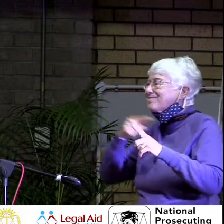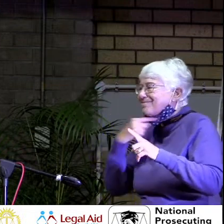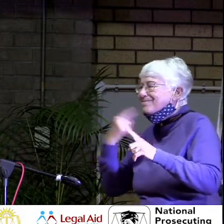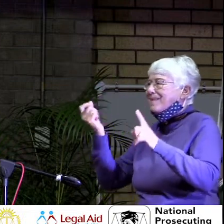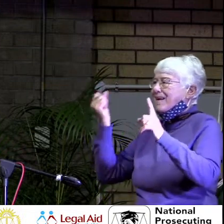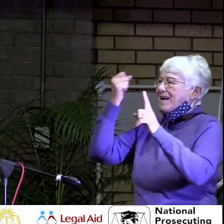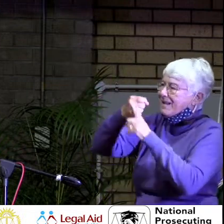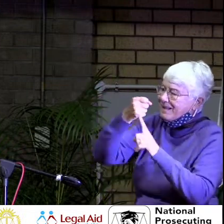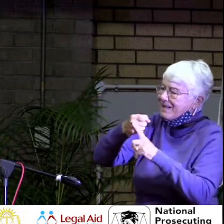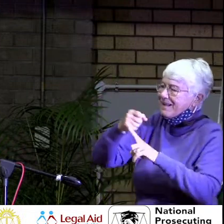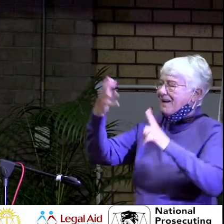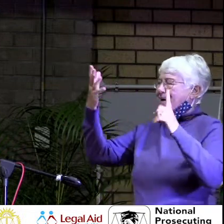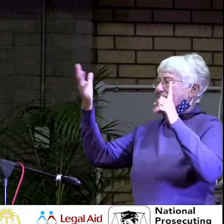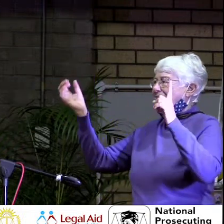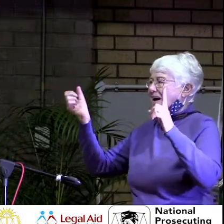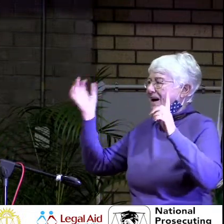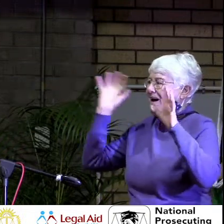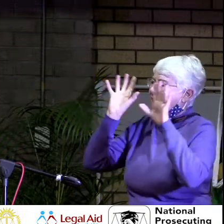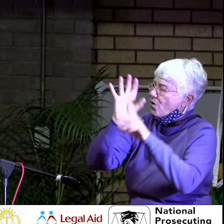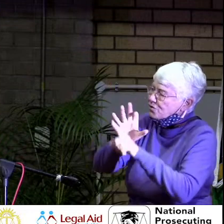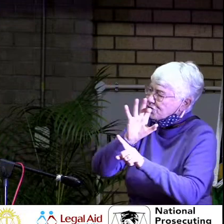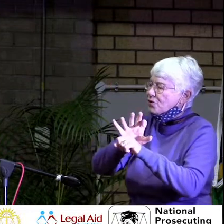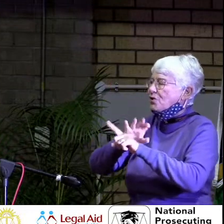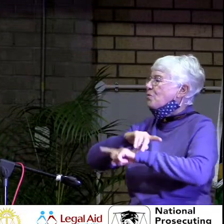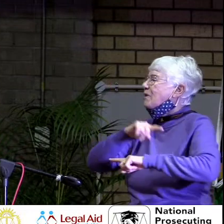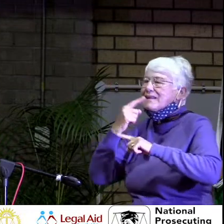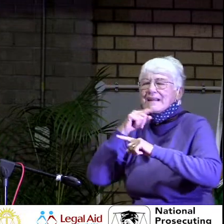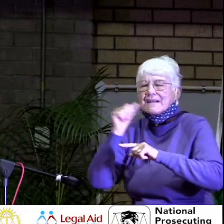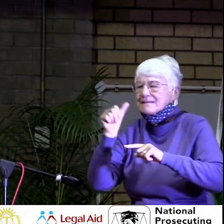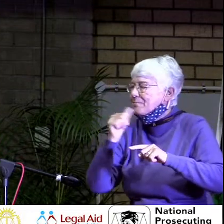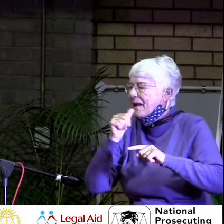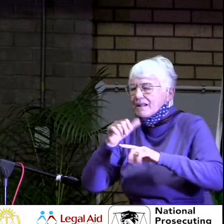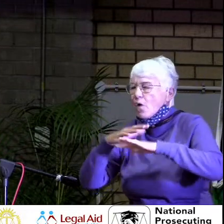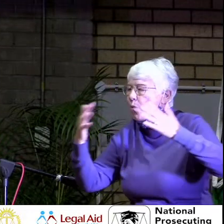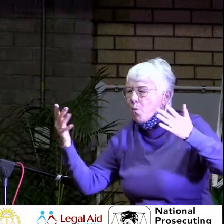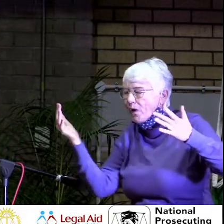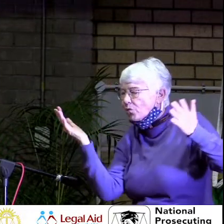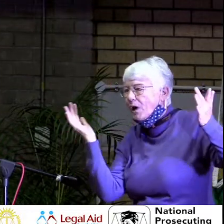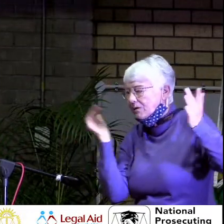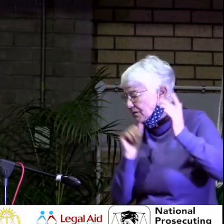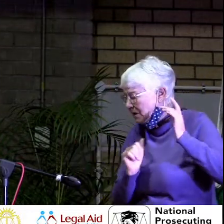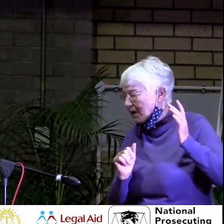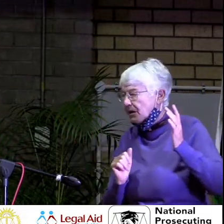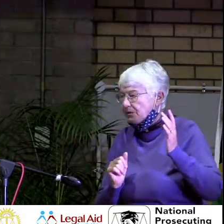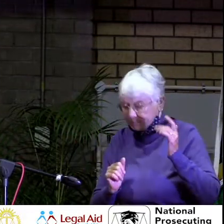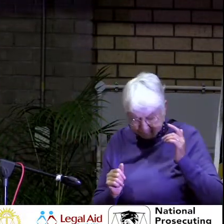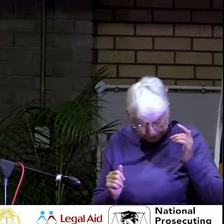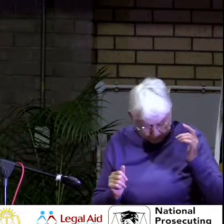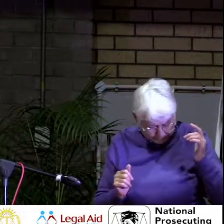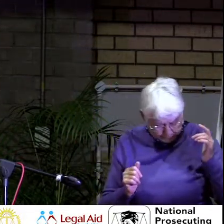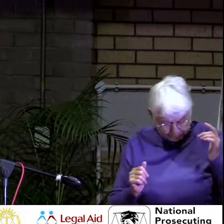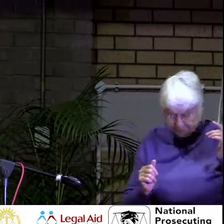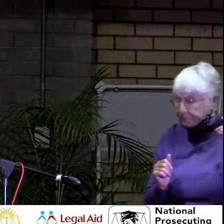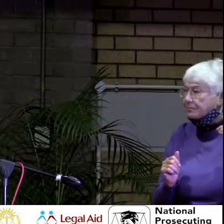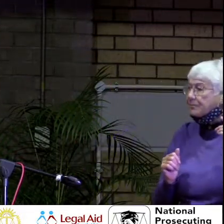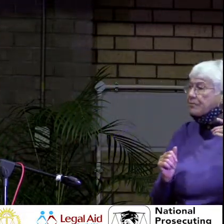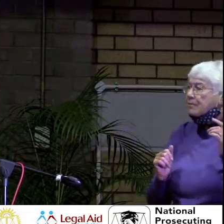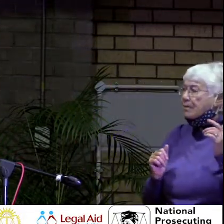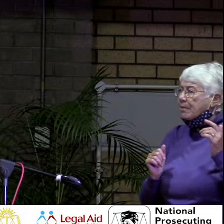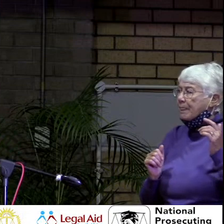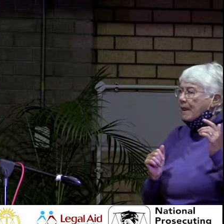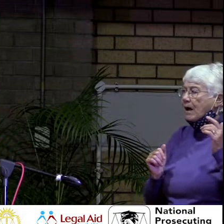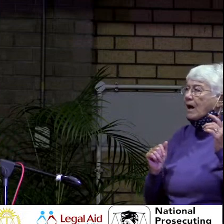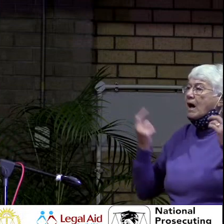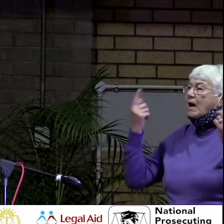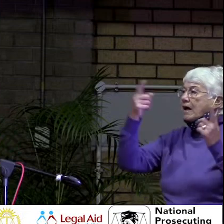the Domestic Violence Amendment Act. Now, the way that works at the moment is if somebody, your partner,